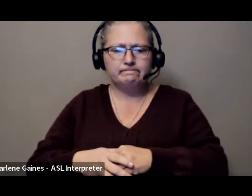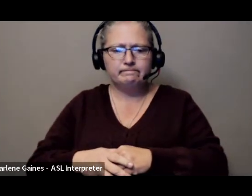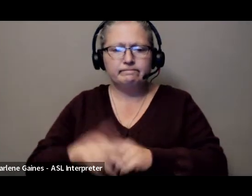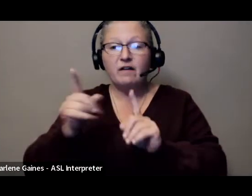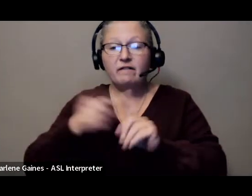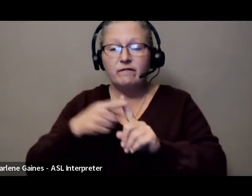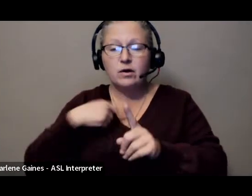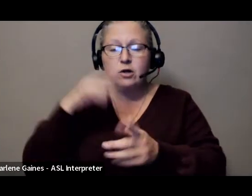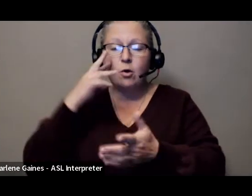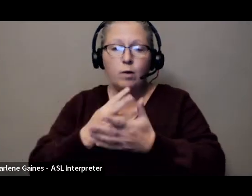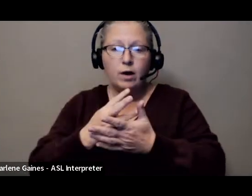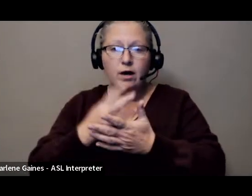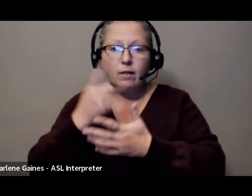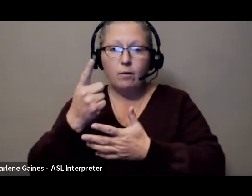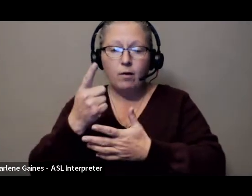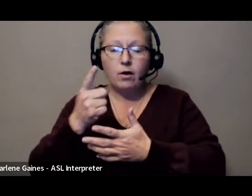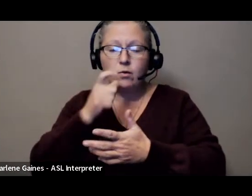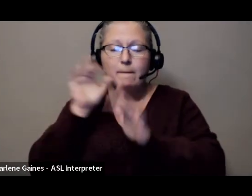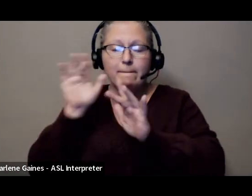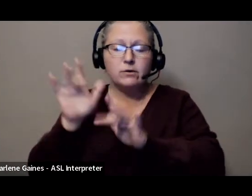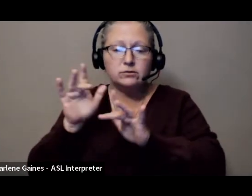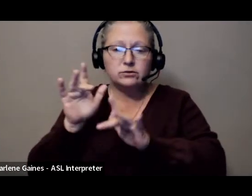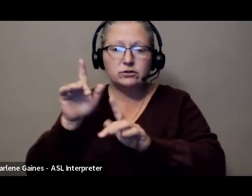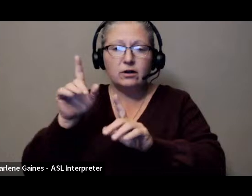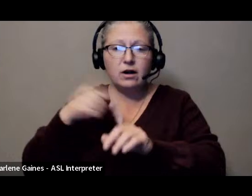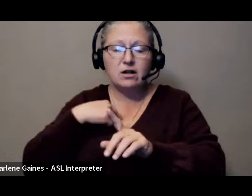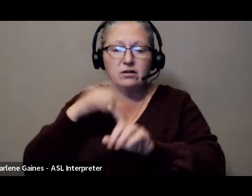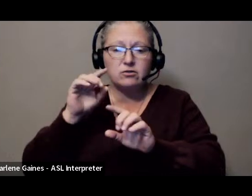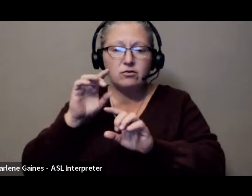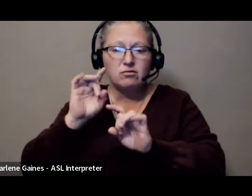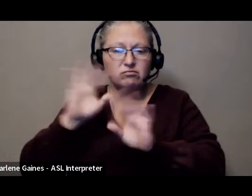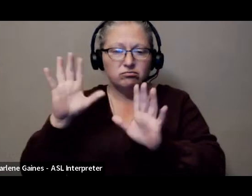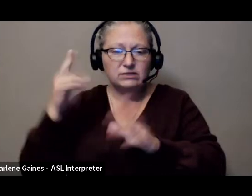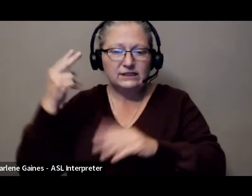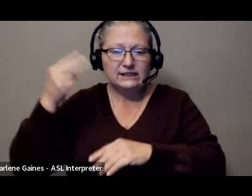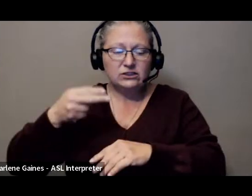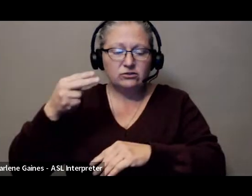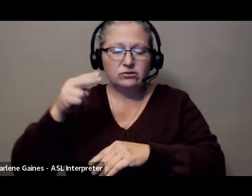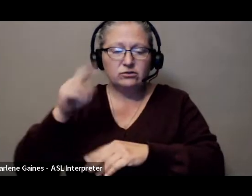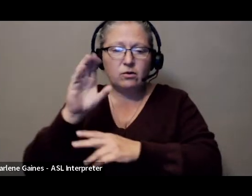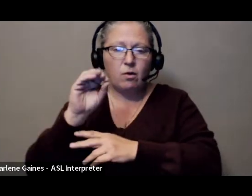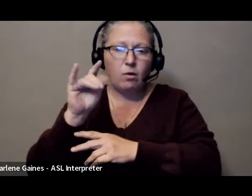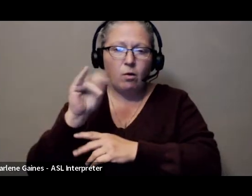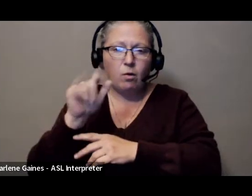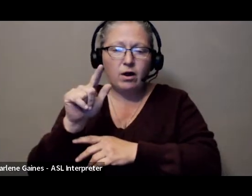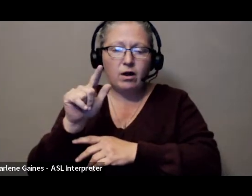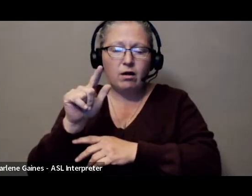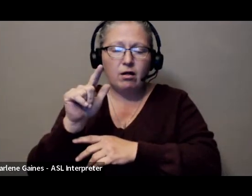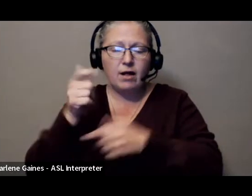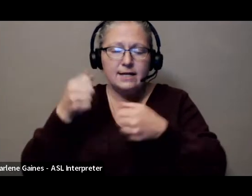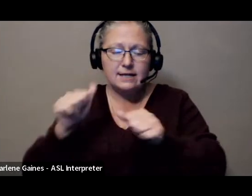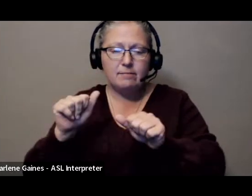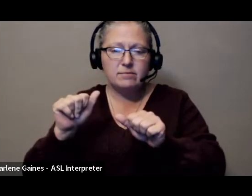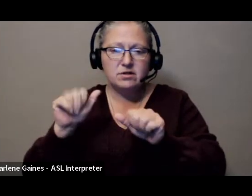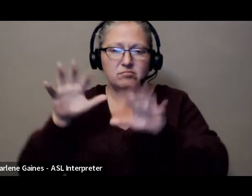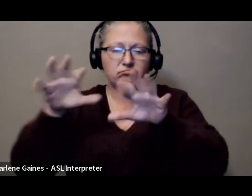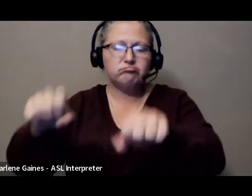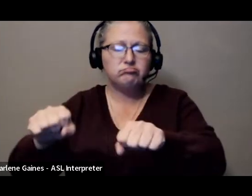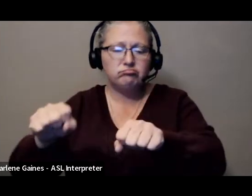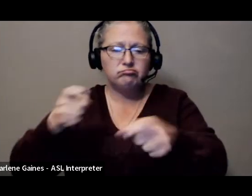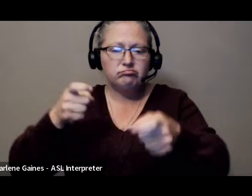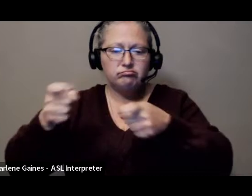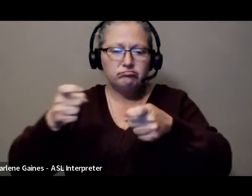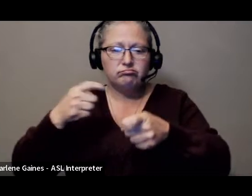First, I bear witness to the one, the most merciful. I bear witness to this wretched history of colonial attempts of domination. I bear witness the